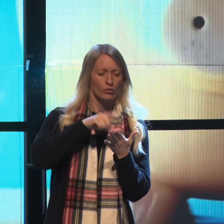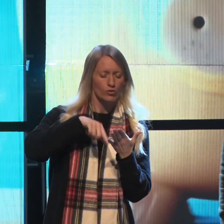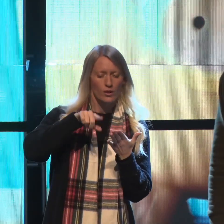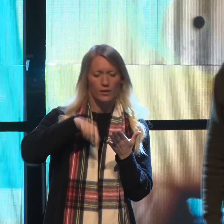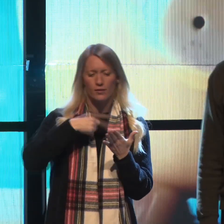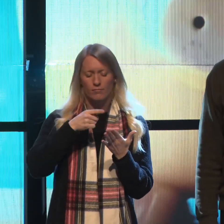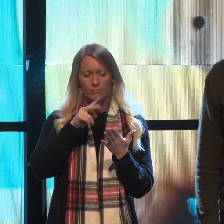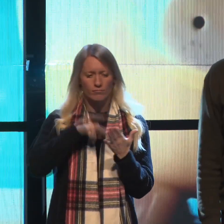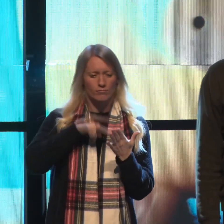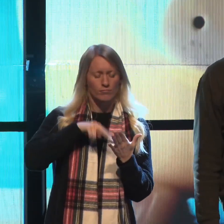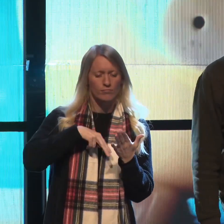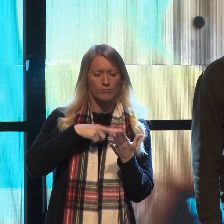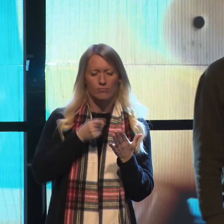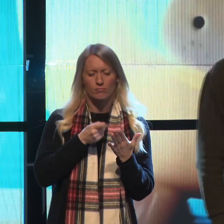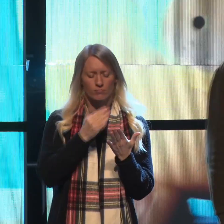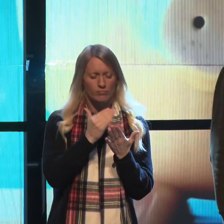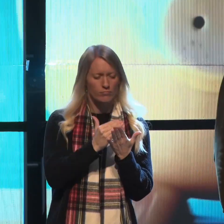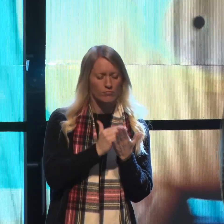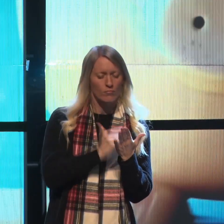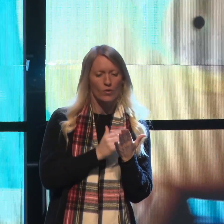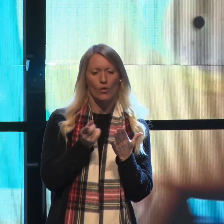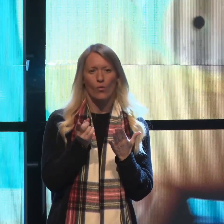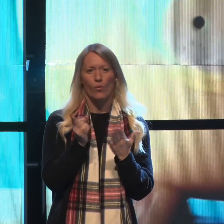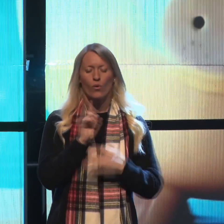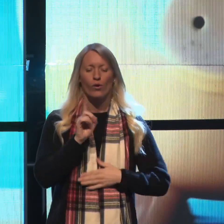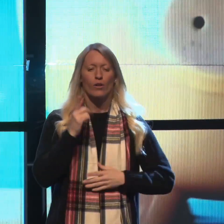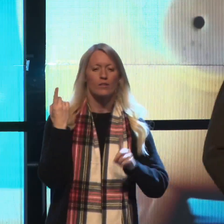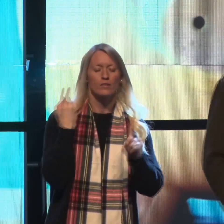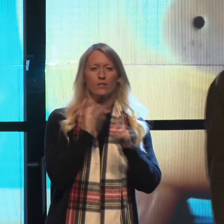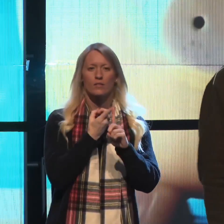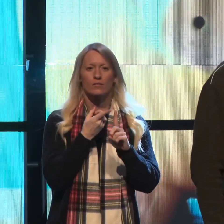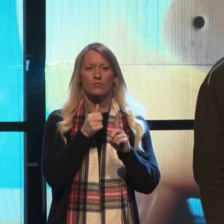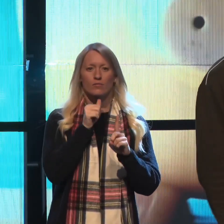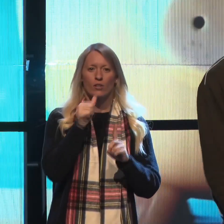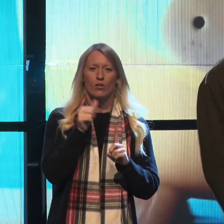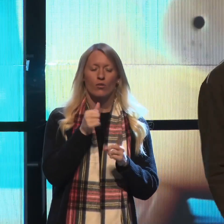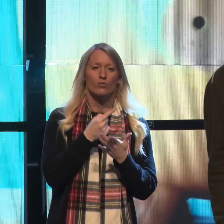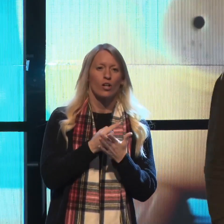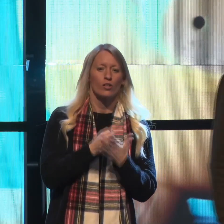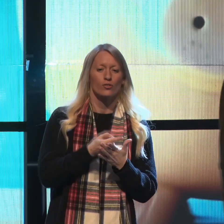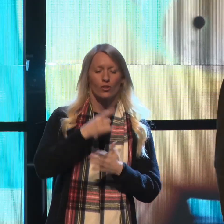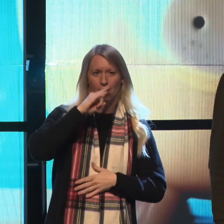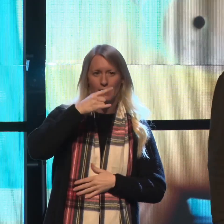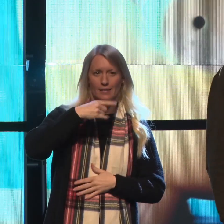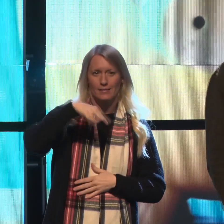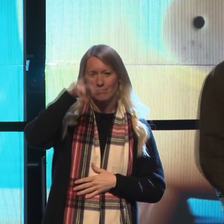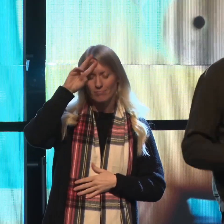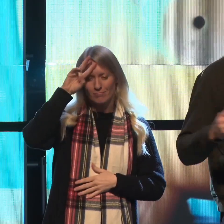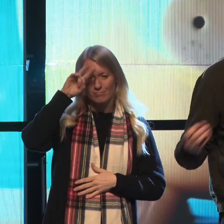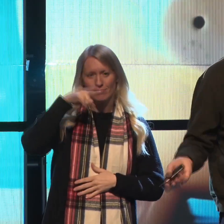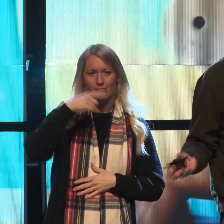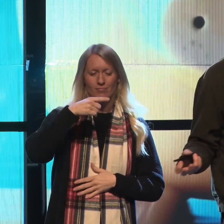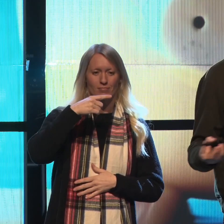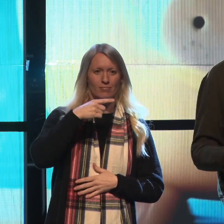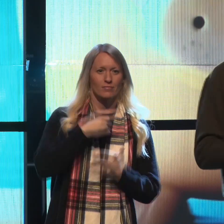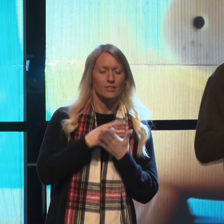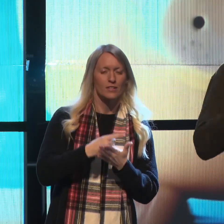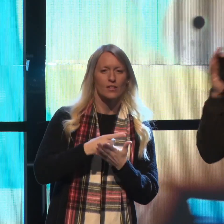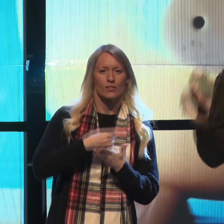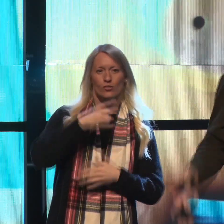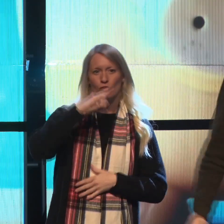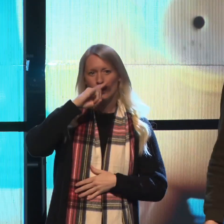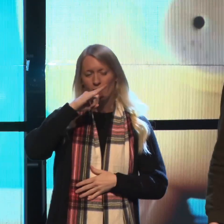on our goals? This foolishness of don't talk to your kids about how much is in your bank account or your money, all that does is create some weird